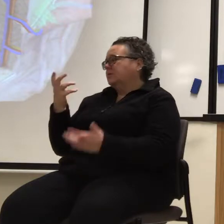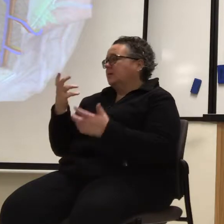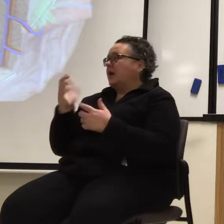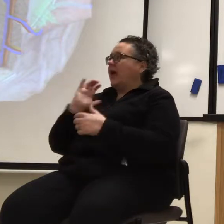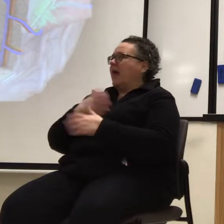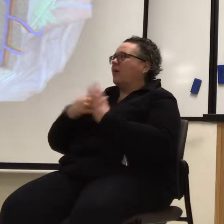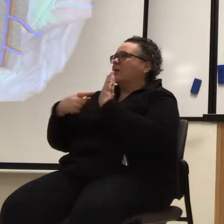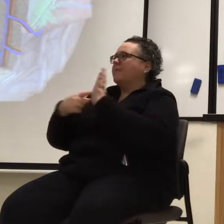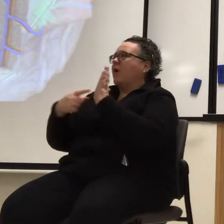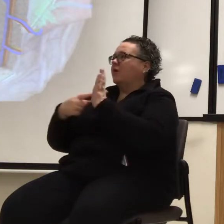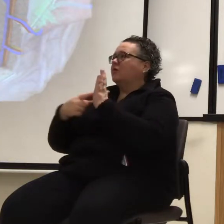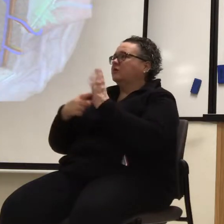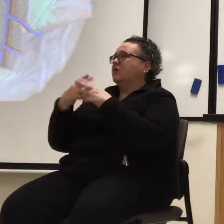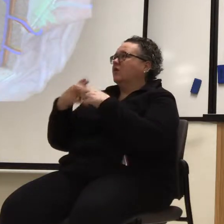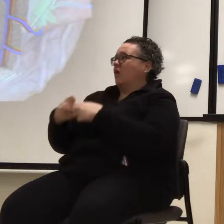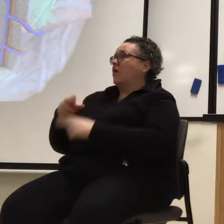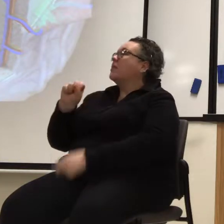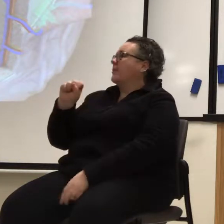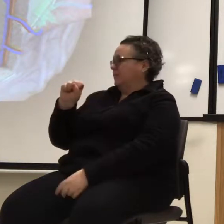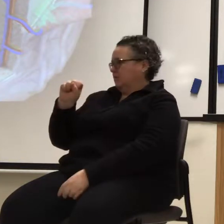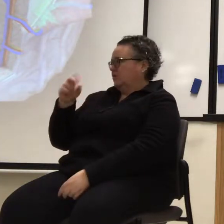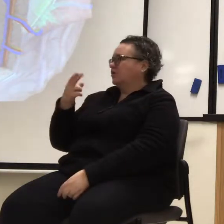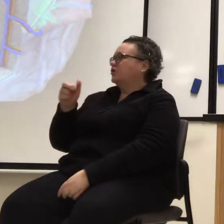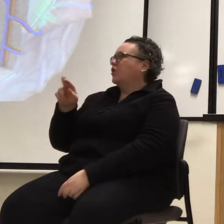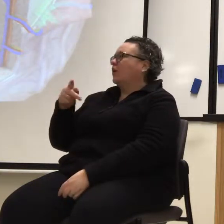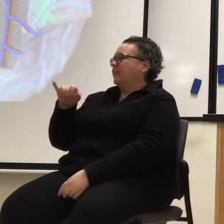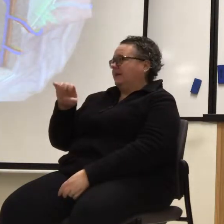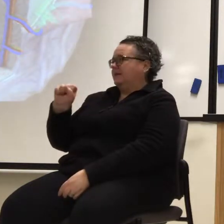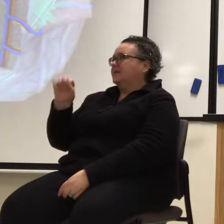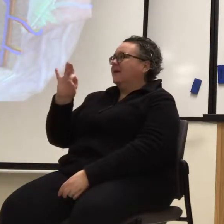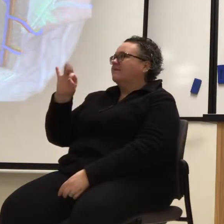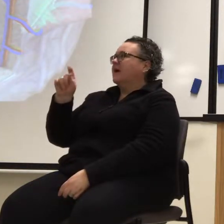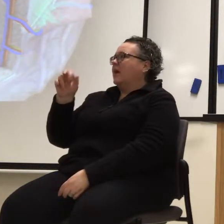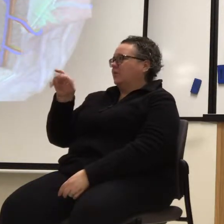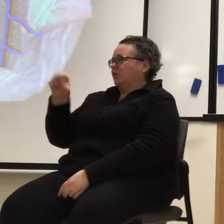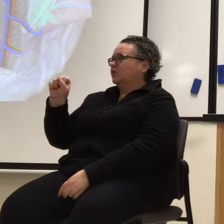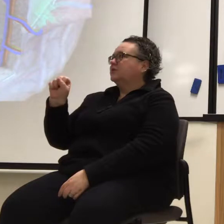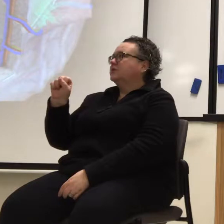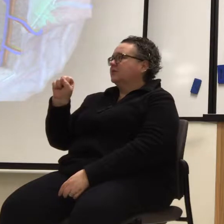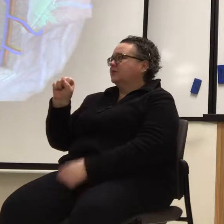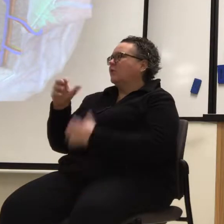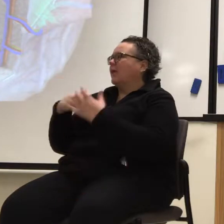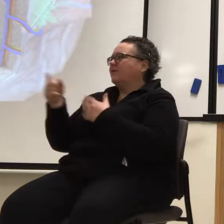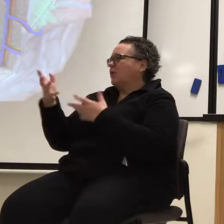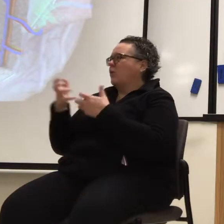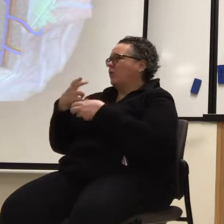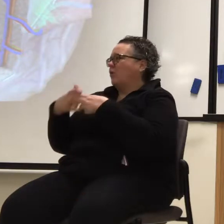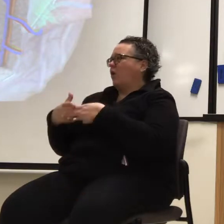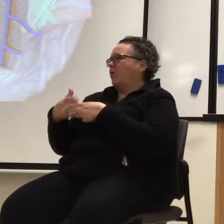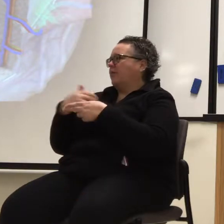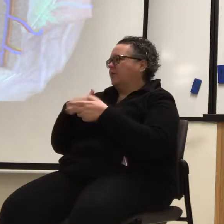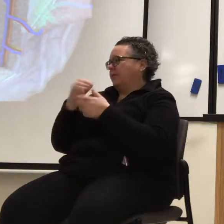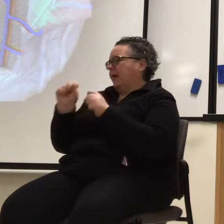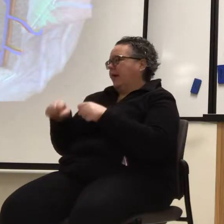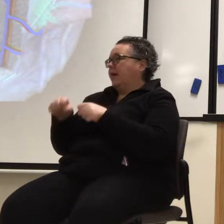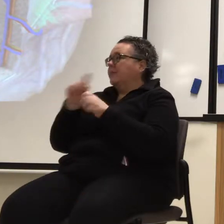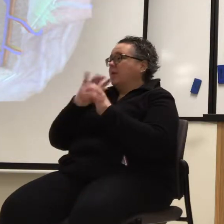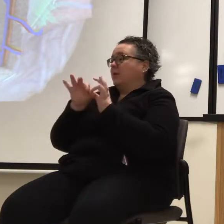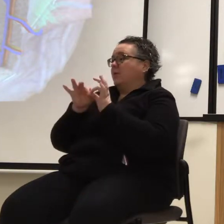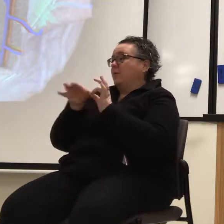Our models call them Sharpies fibers. But anyways, whatever you want to call them, I'll call them Sharpies